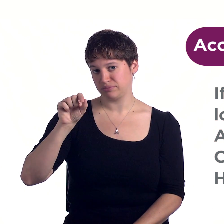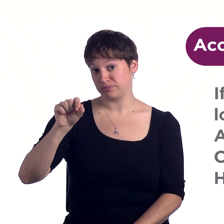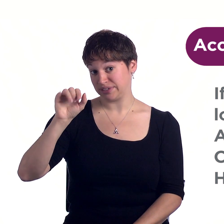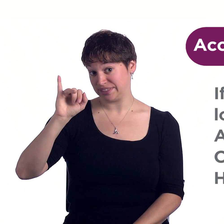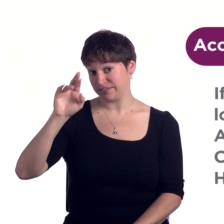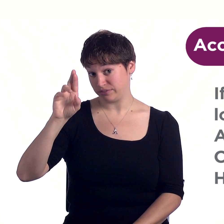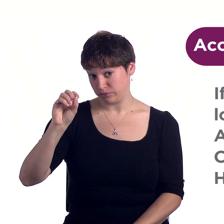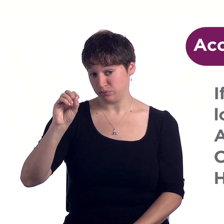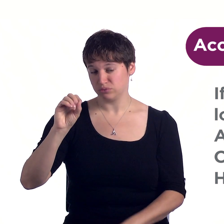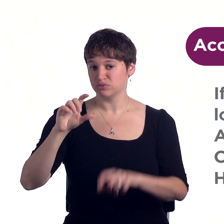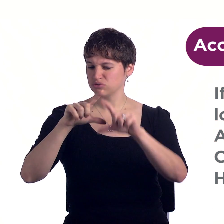healthbridges.info.